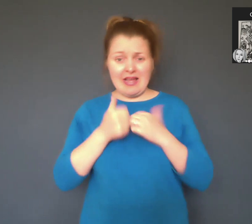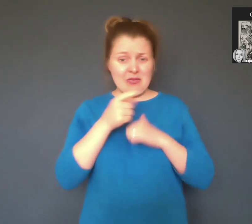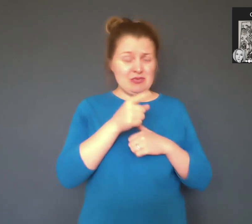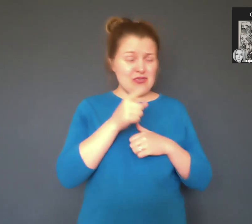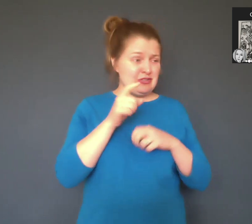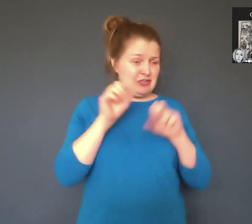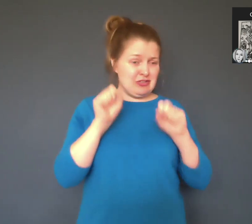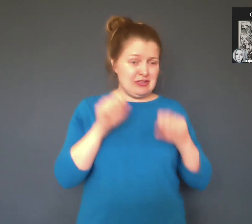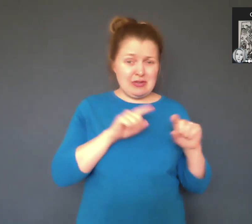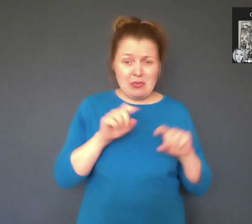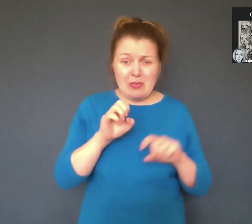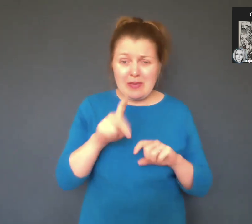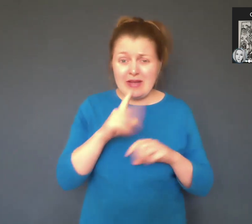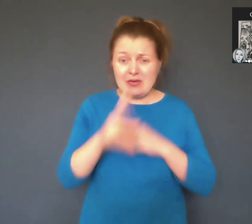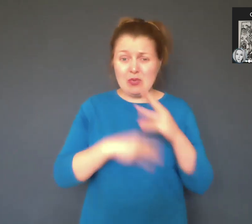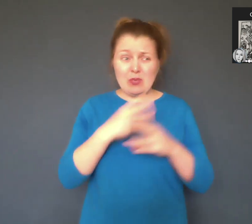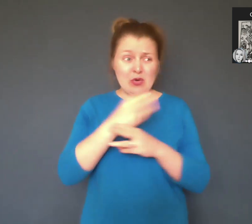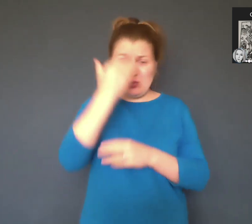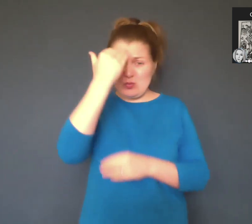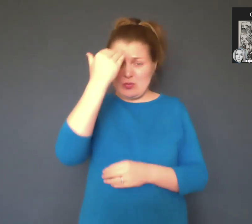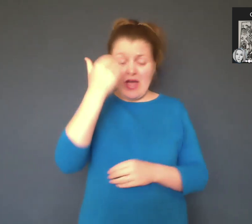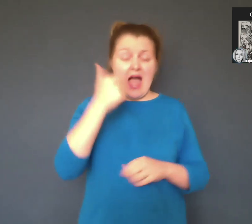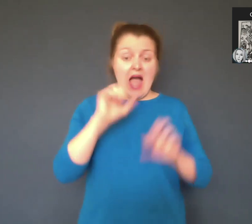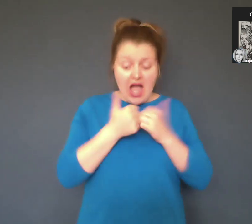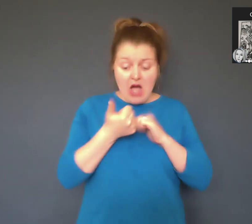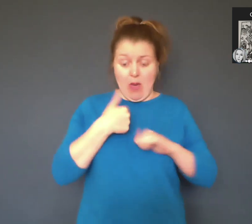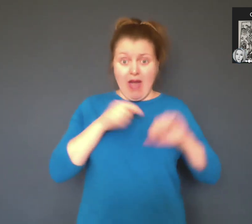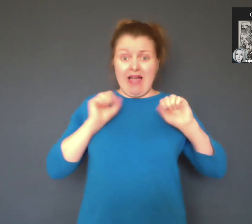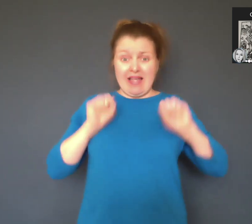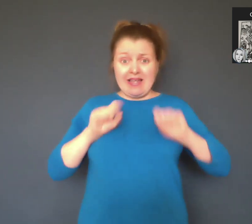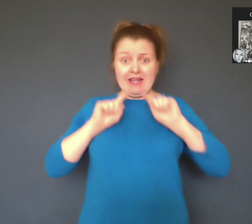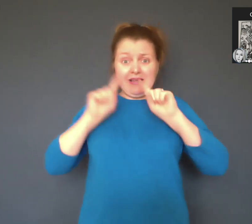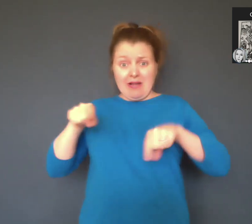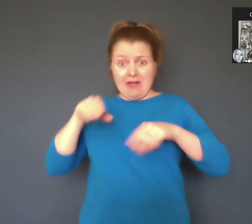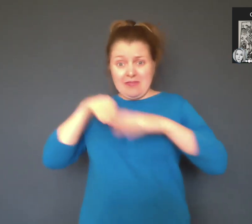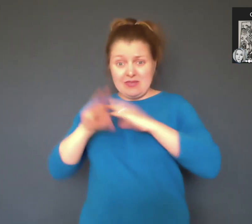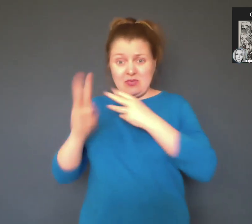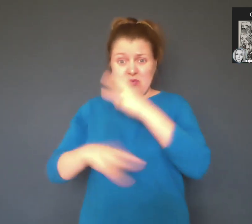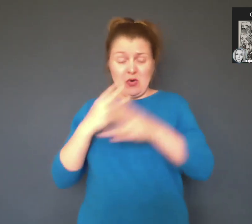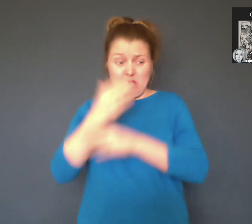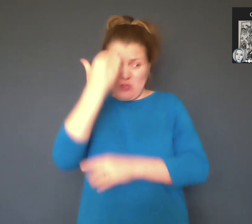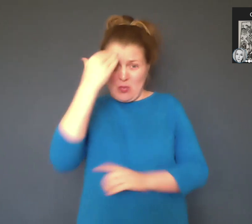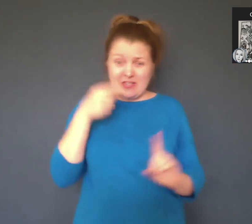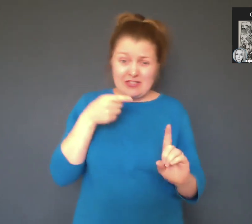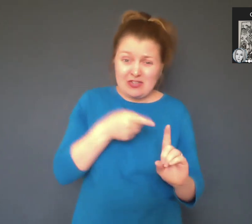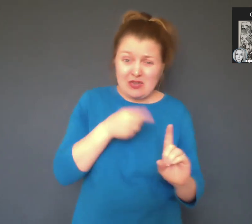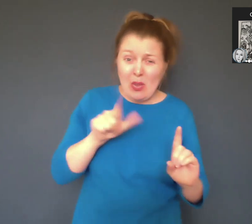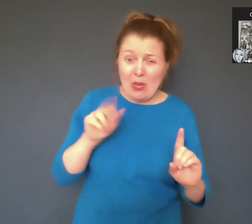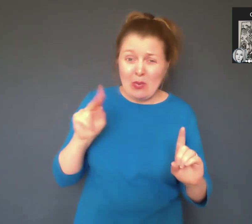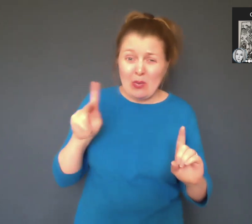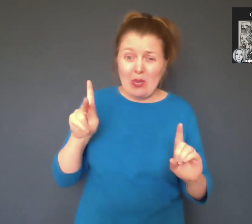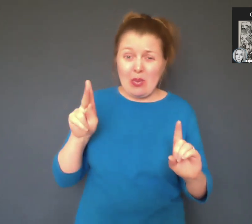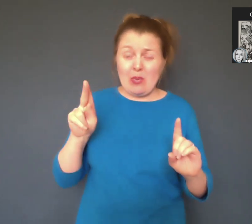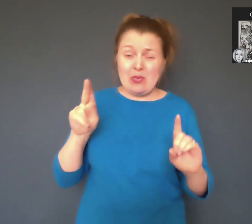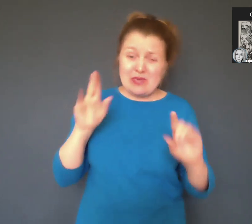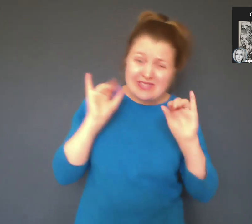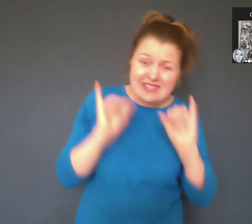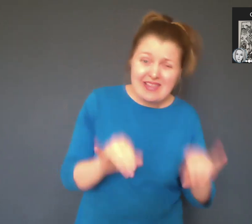"I'll find you," he murmured to himself. "I will, I swear." Then he lay back on the cold pillow and listened to the sound